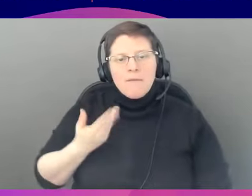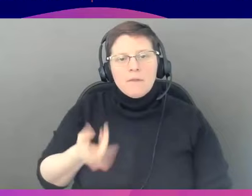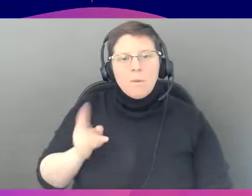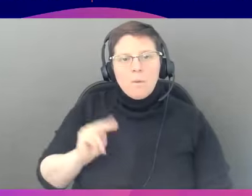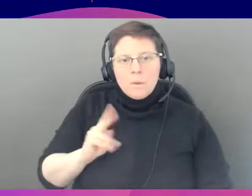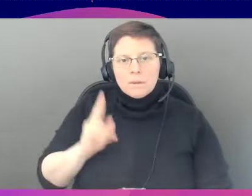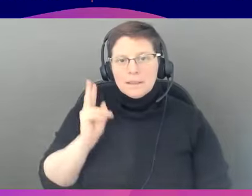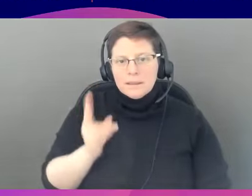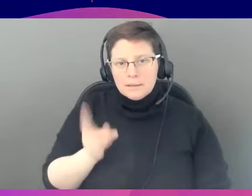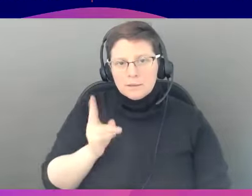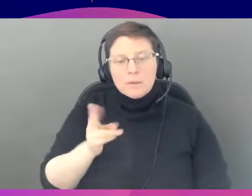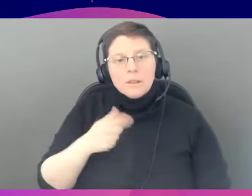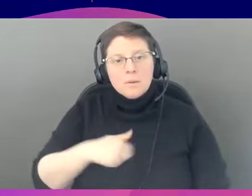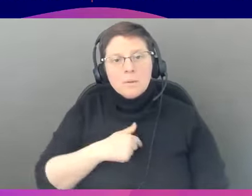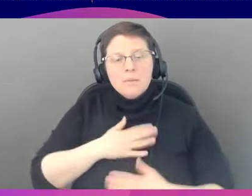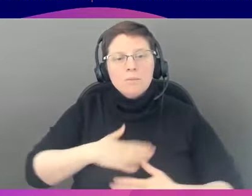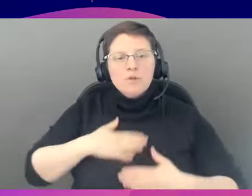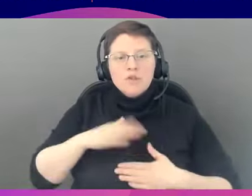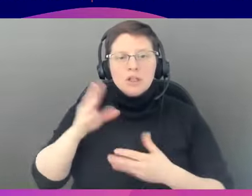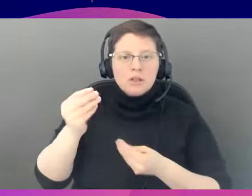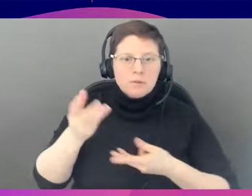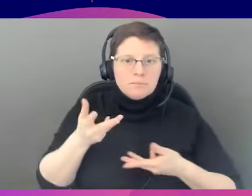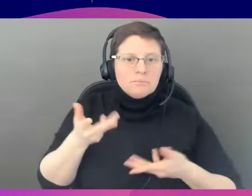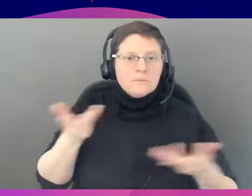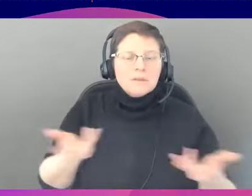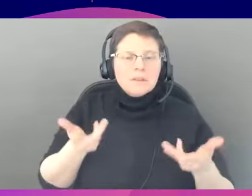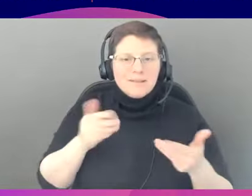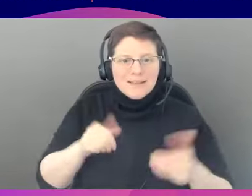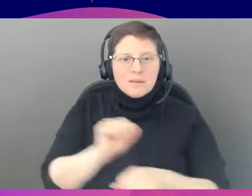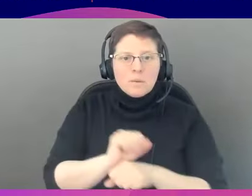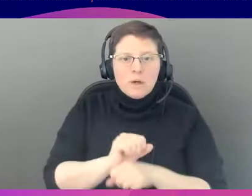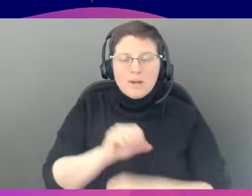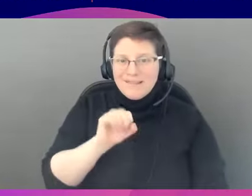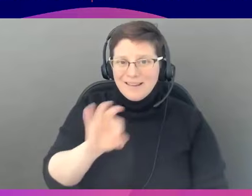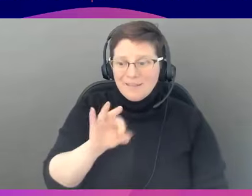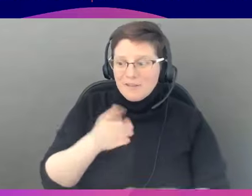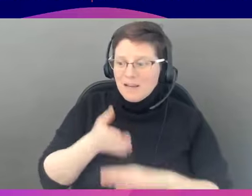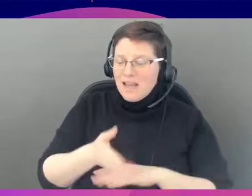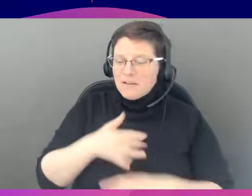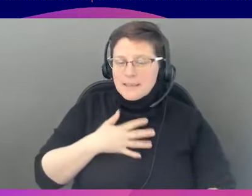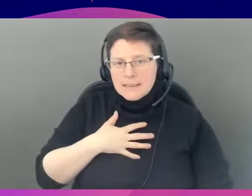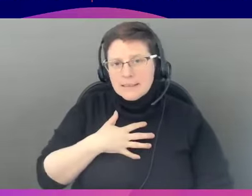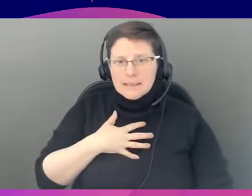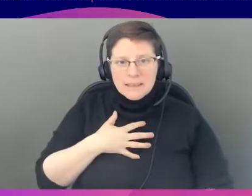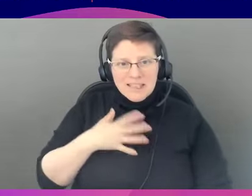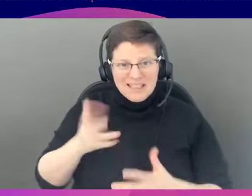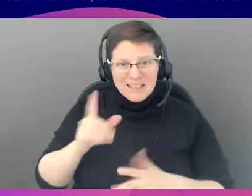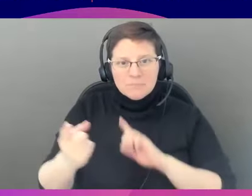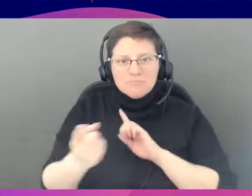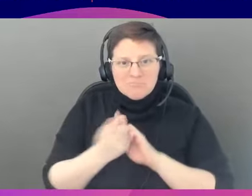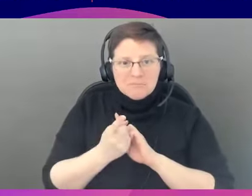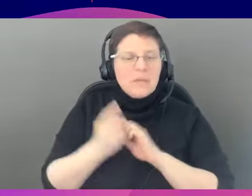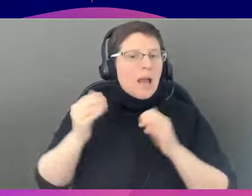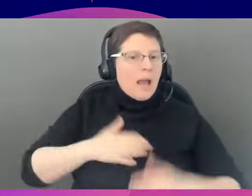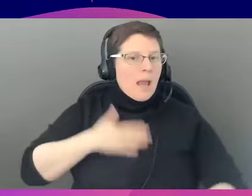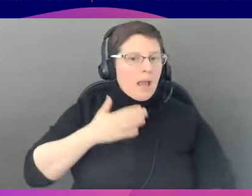appreciate the contributions that you bring to this work. If you want to debrief with myself or Sue after the webinar, we are more